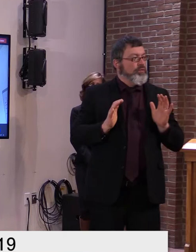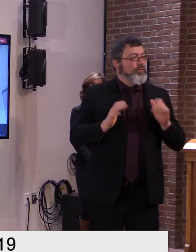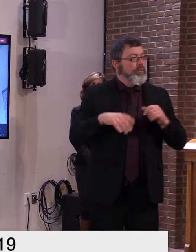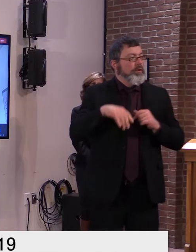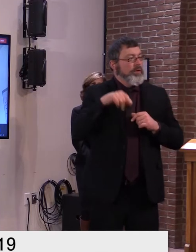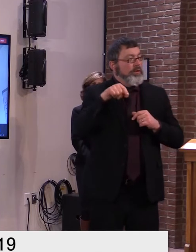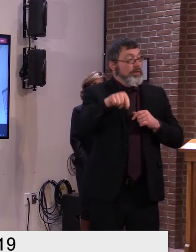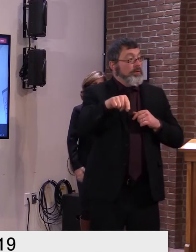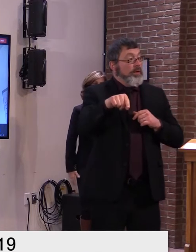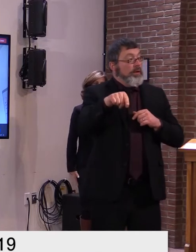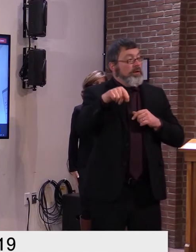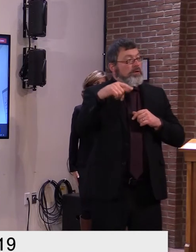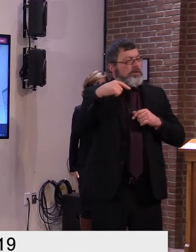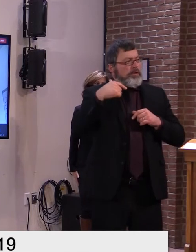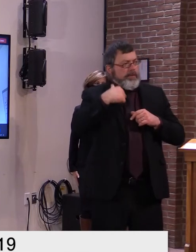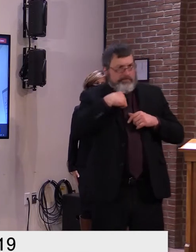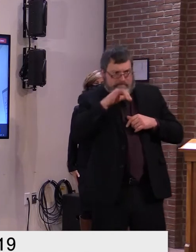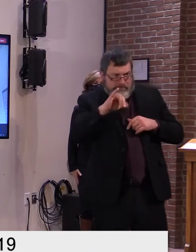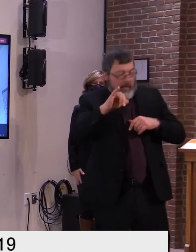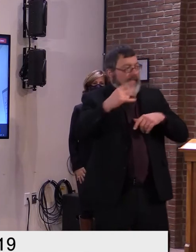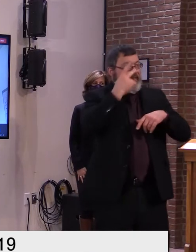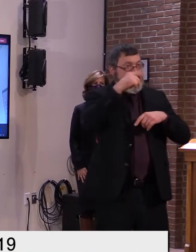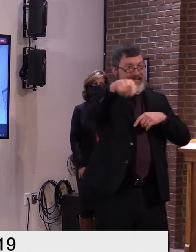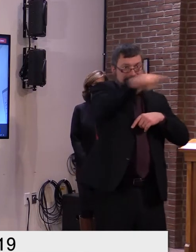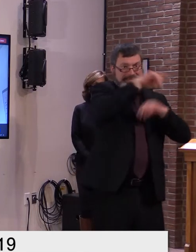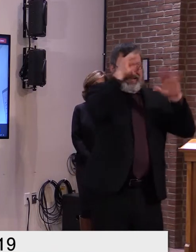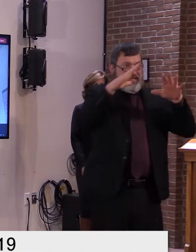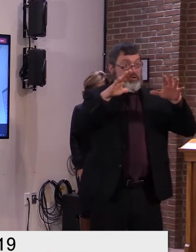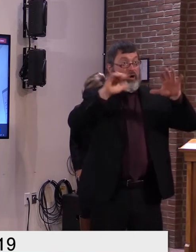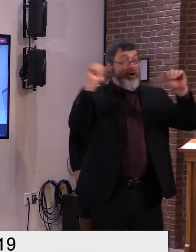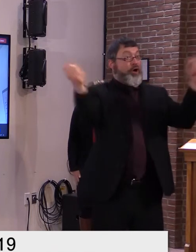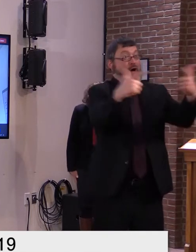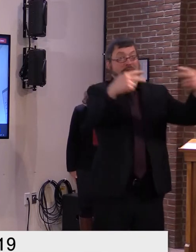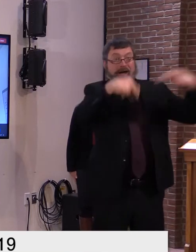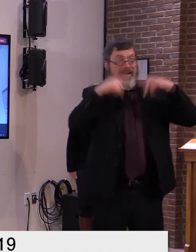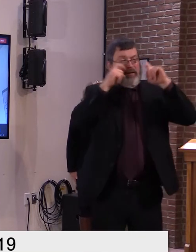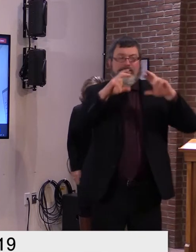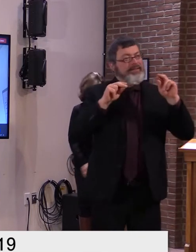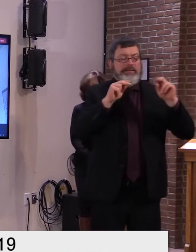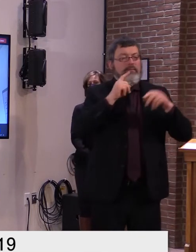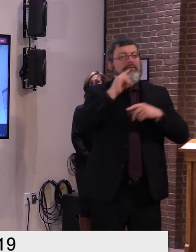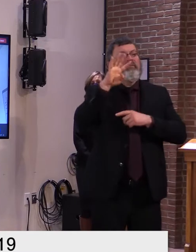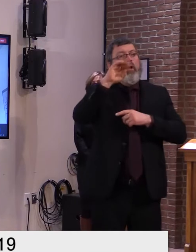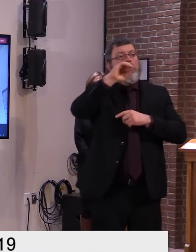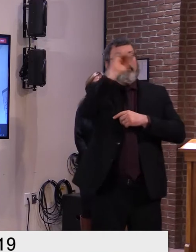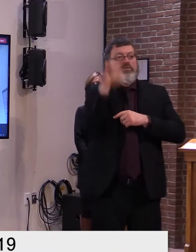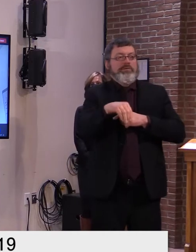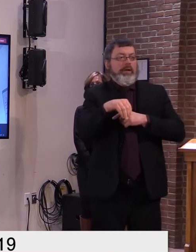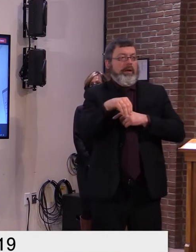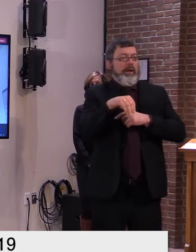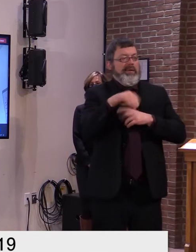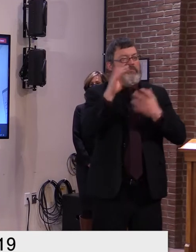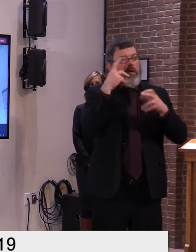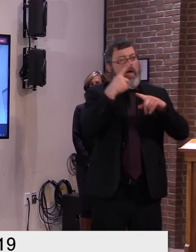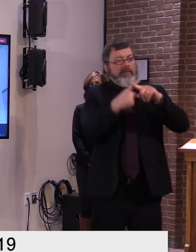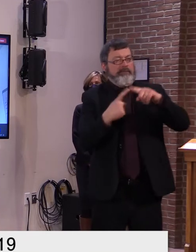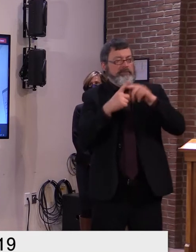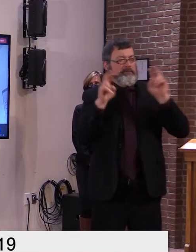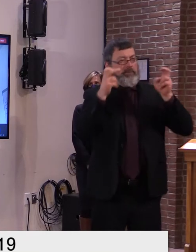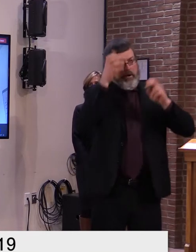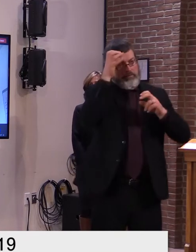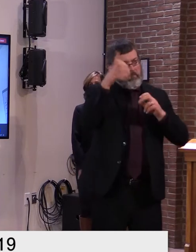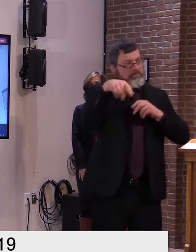seeing the participation rate increase in more districts. The number of districts that had a participation rate of greater than 50%